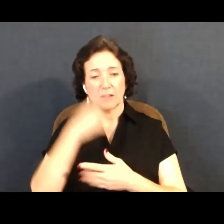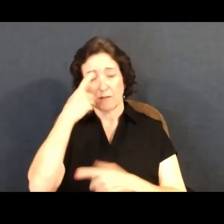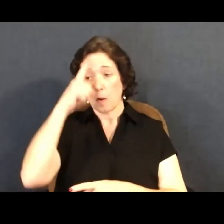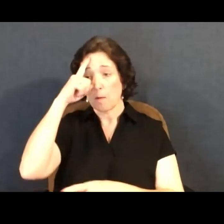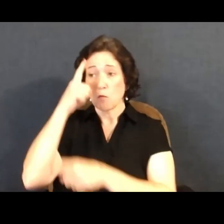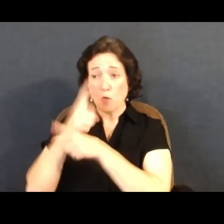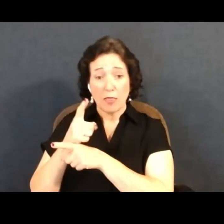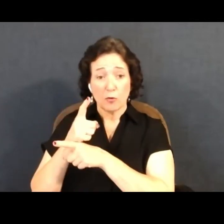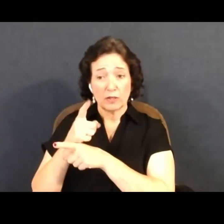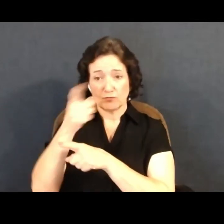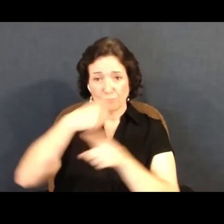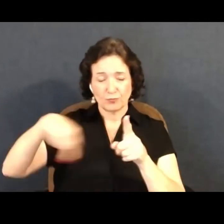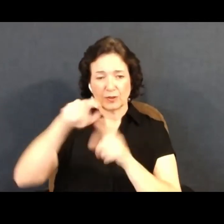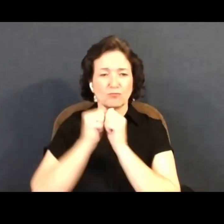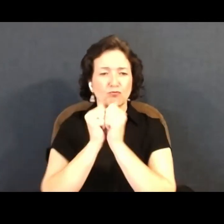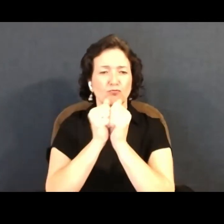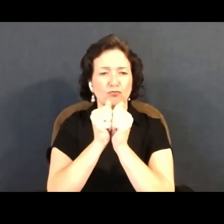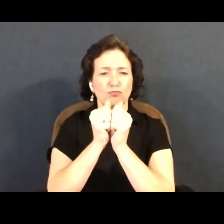dwell together in unity.